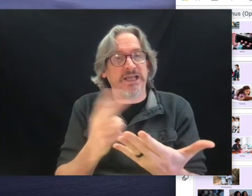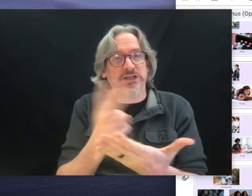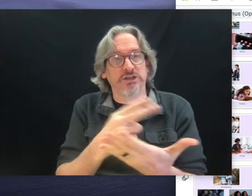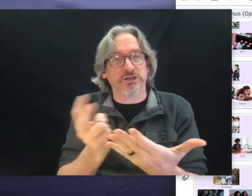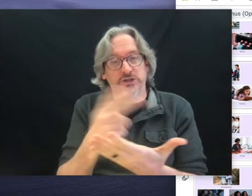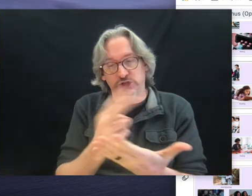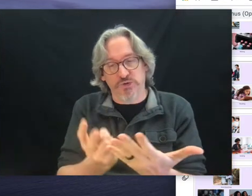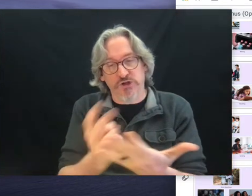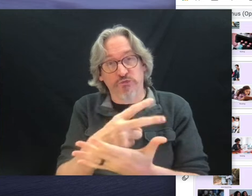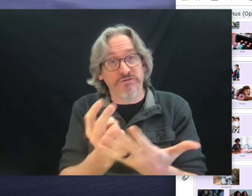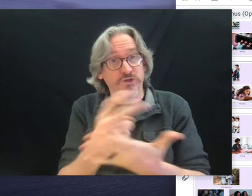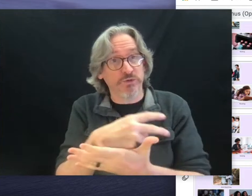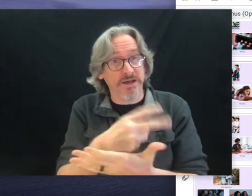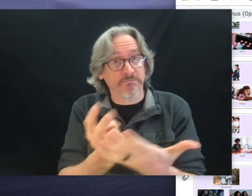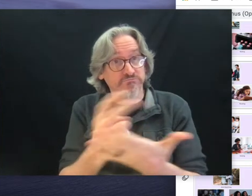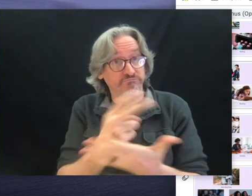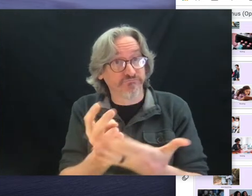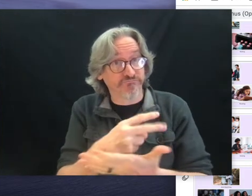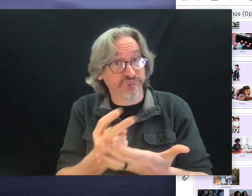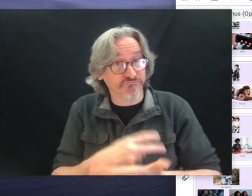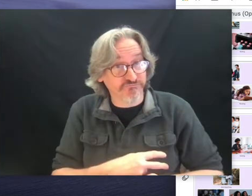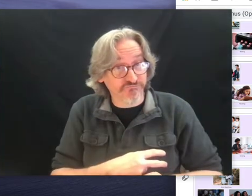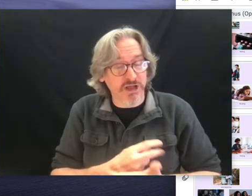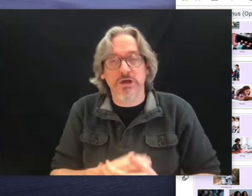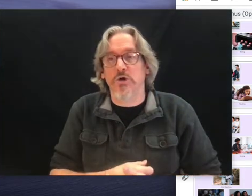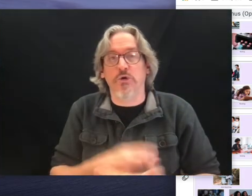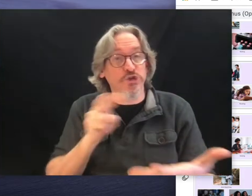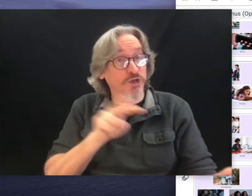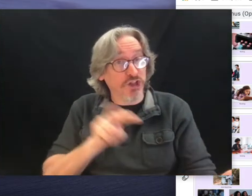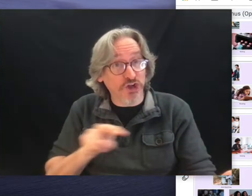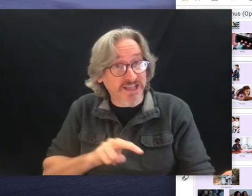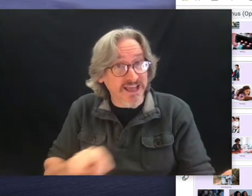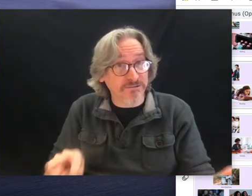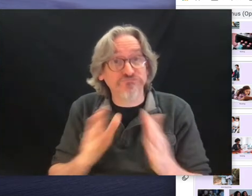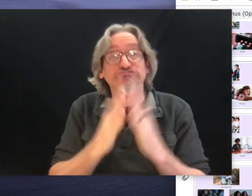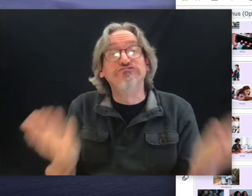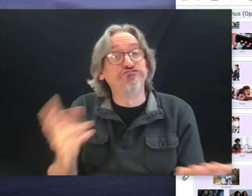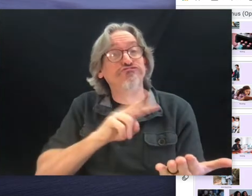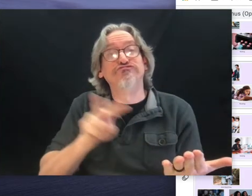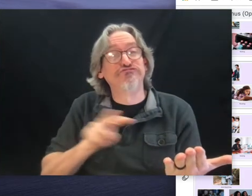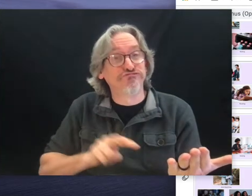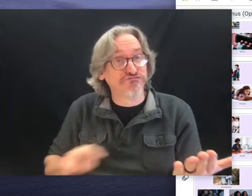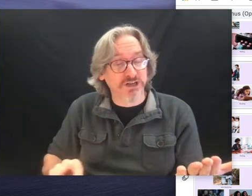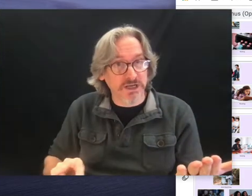and like you can review them or you can look at them.